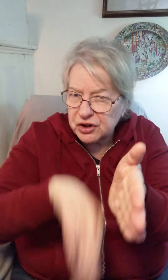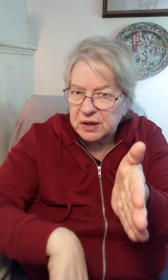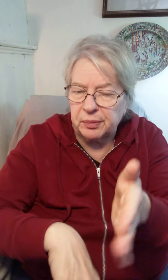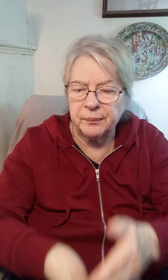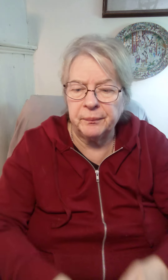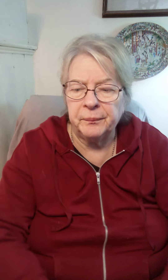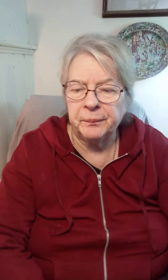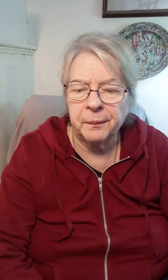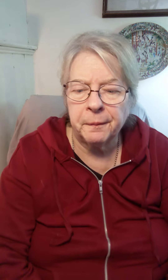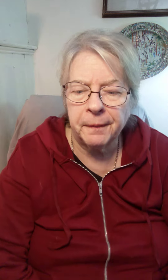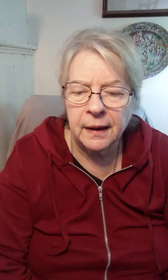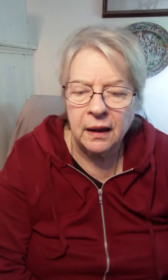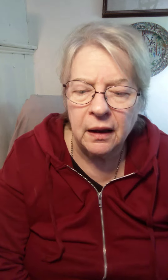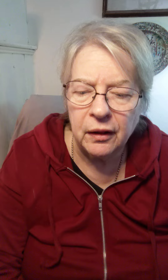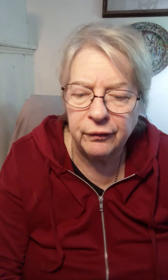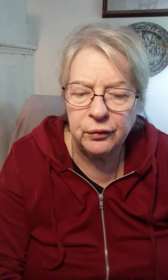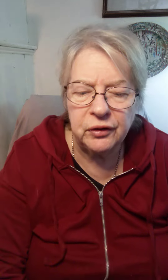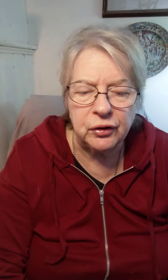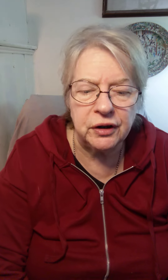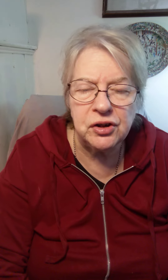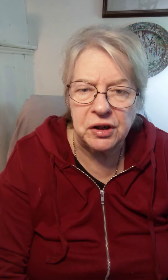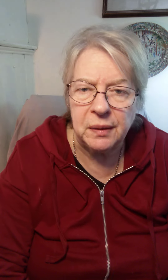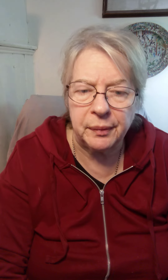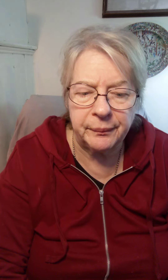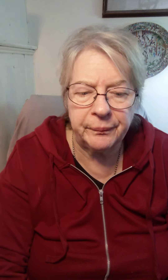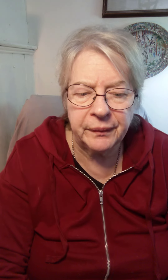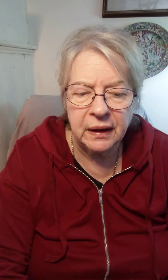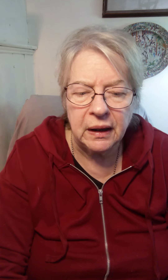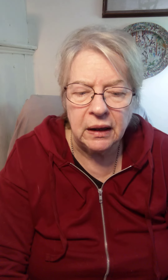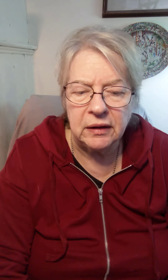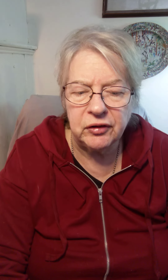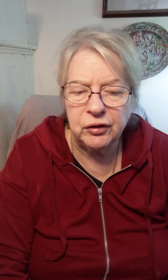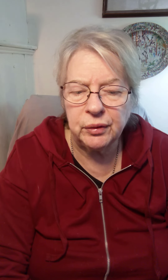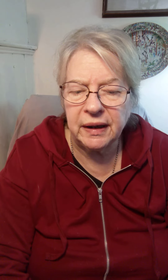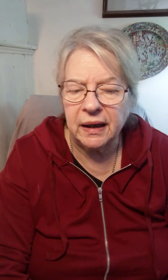cheap. The food is good and cheap. Let's do it again.